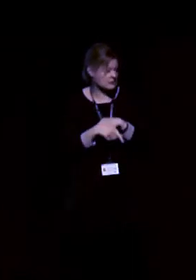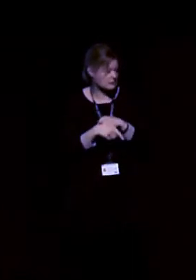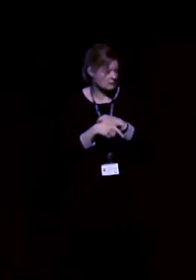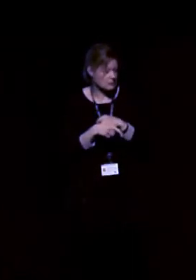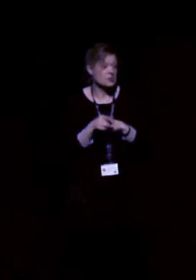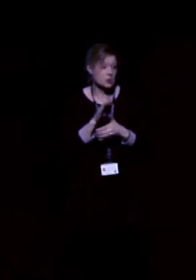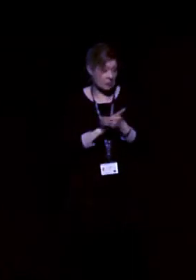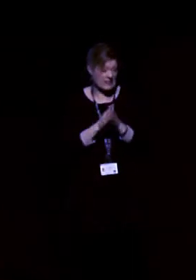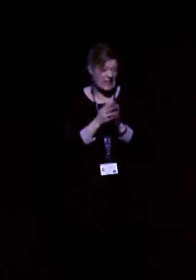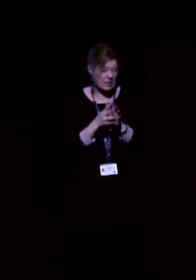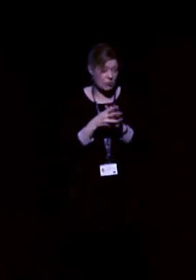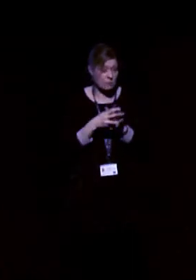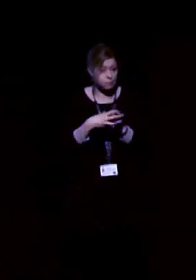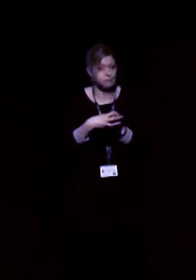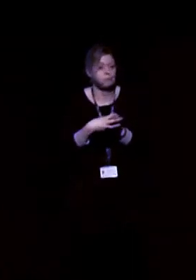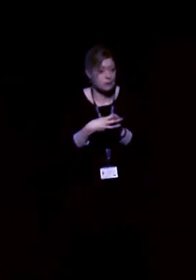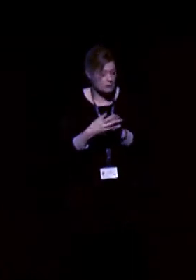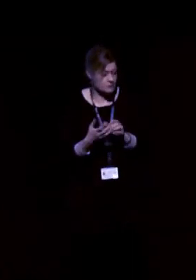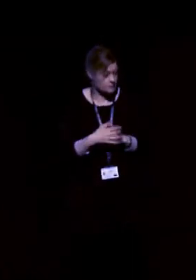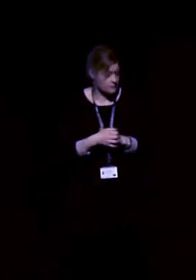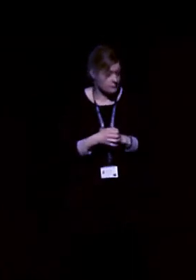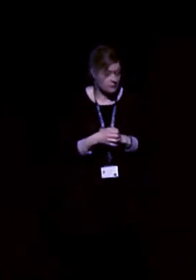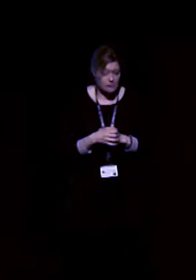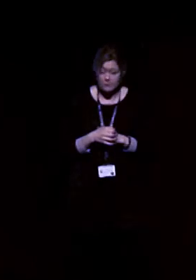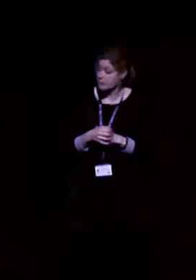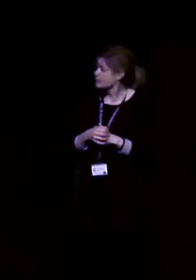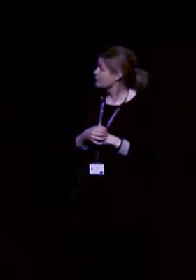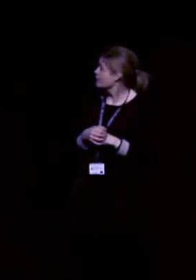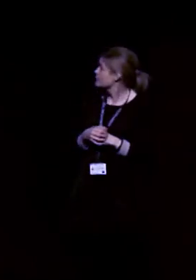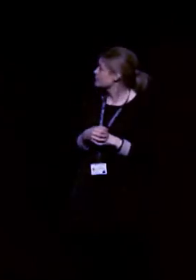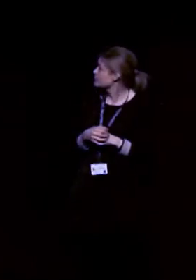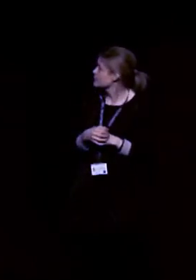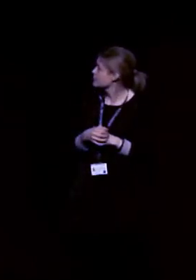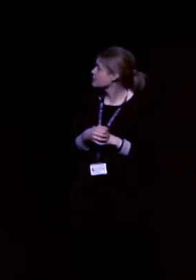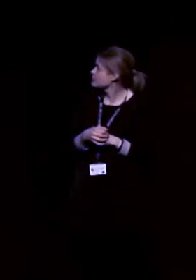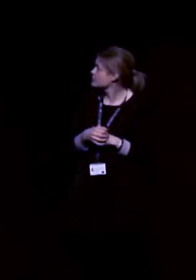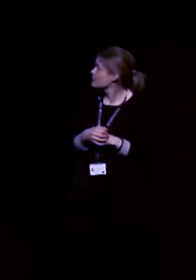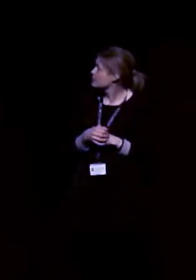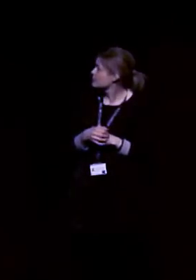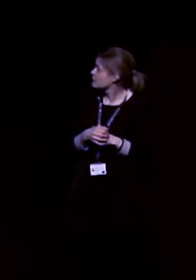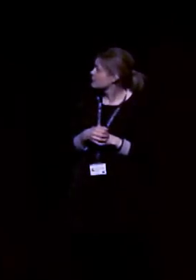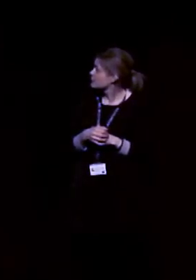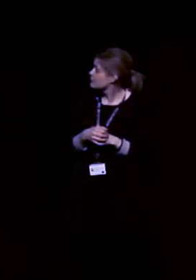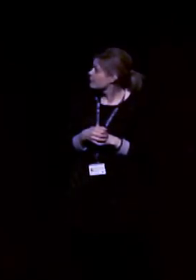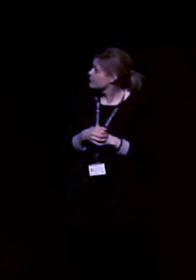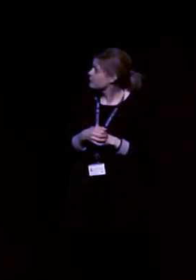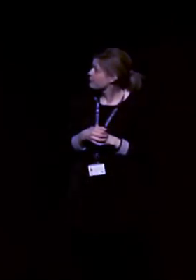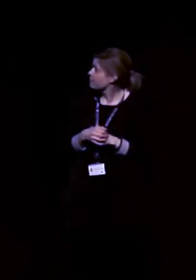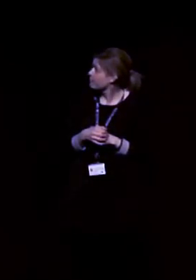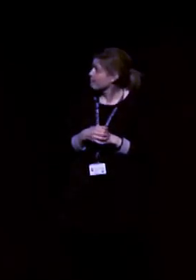to bulge outwards. Now, as I alluded to with the diagram on the tonotopic arrangement of the